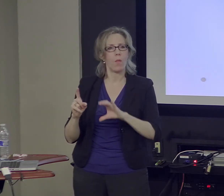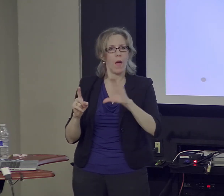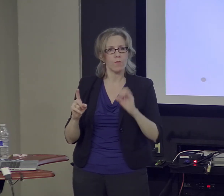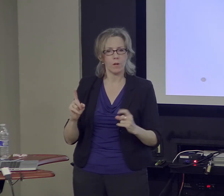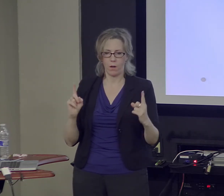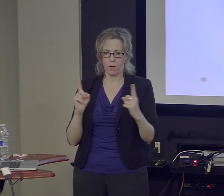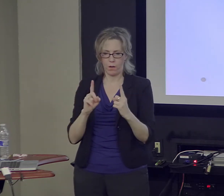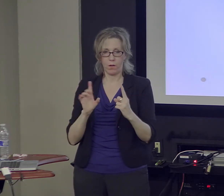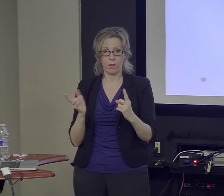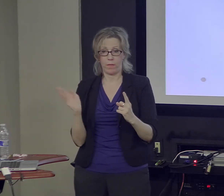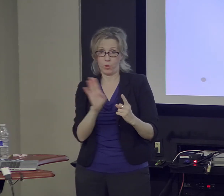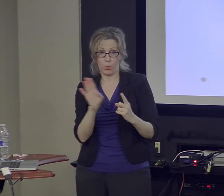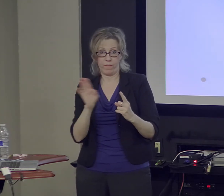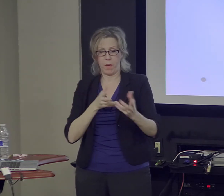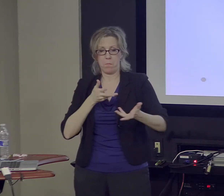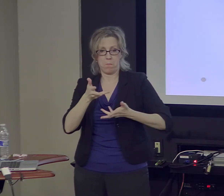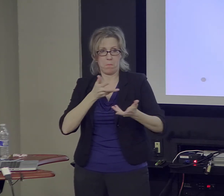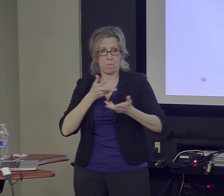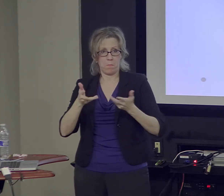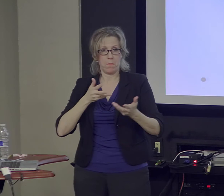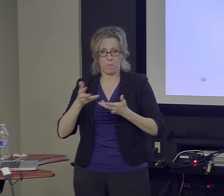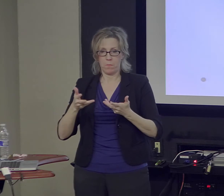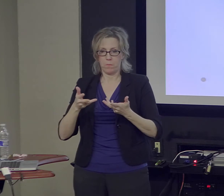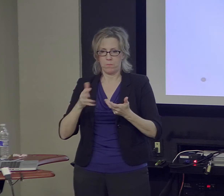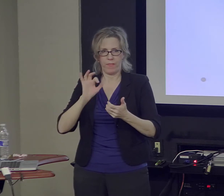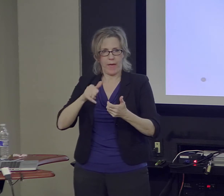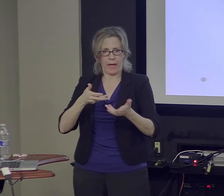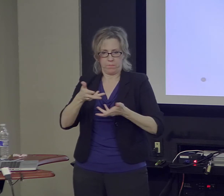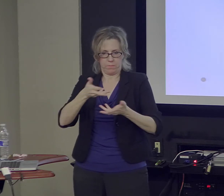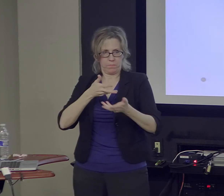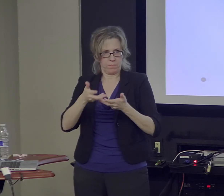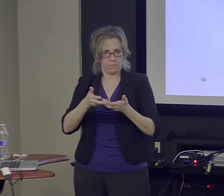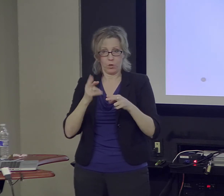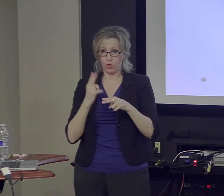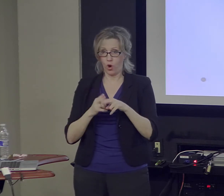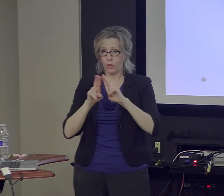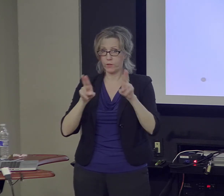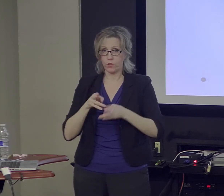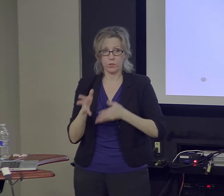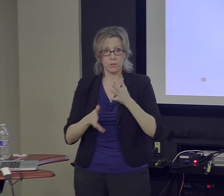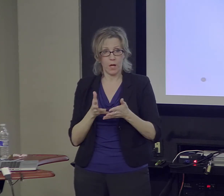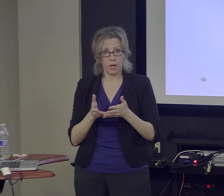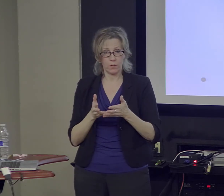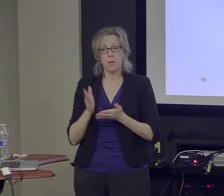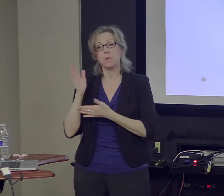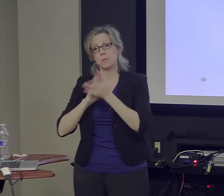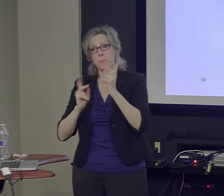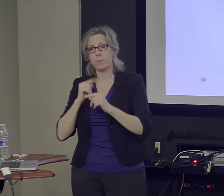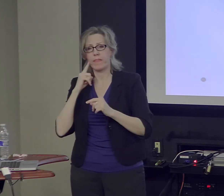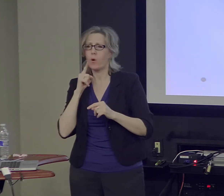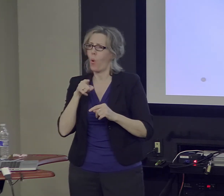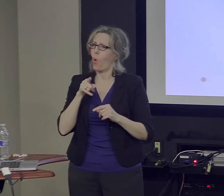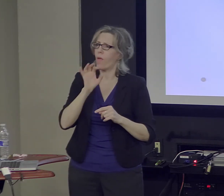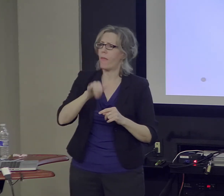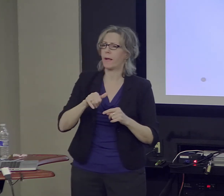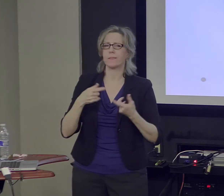environments, and in those one-on-one interactions, do you have people from different countries who are coming